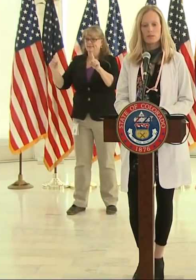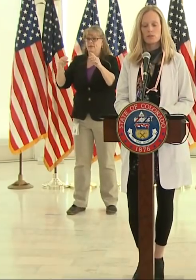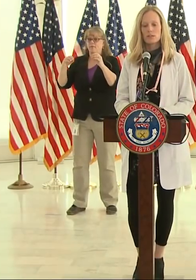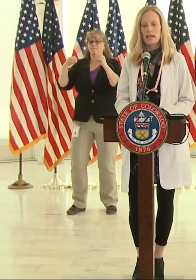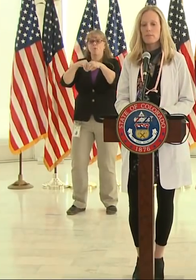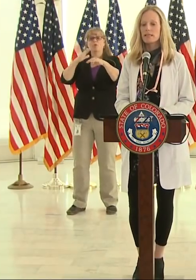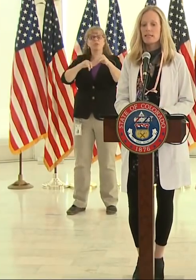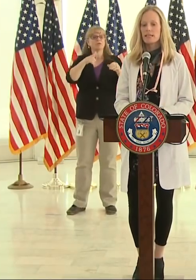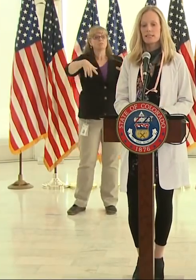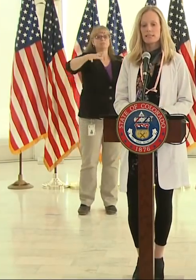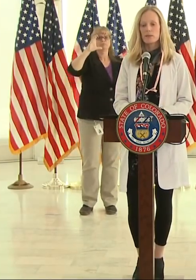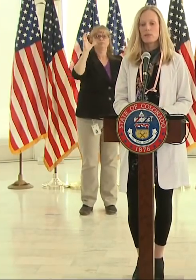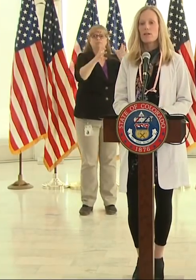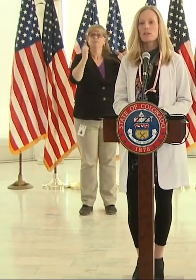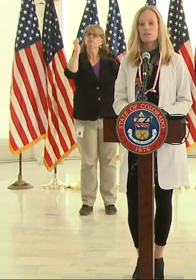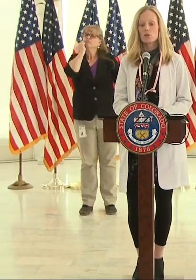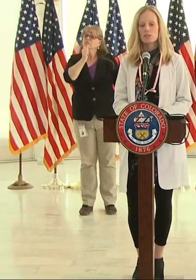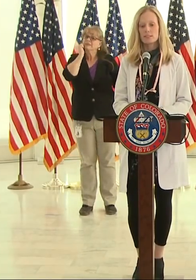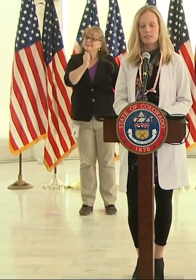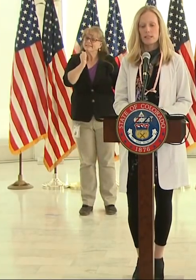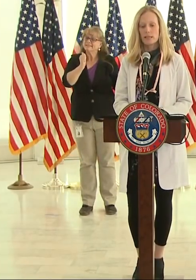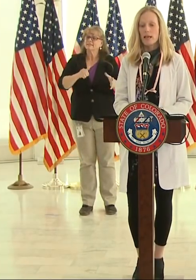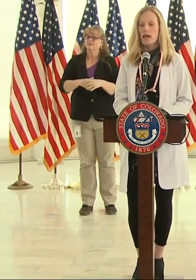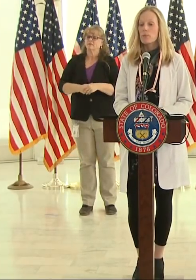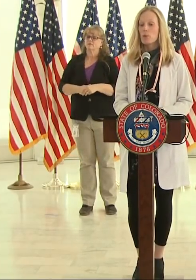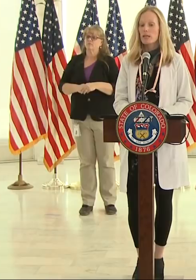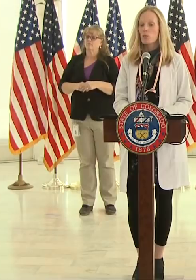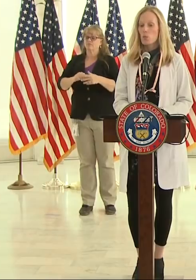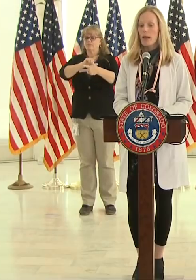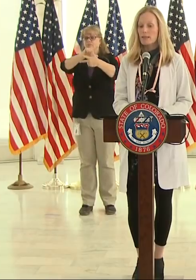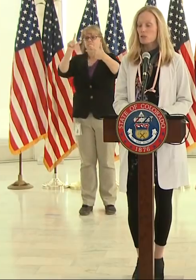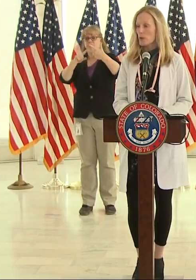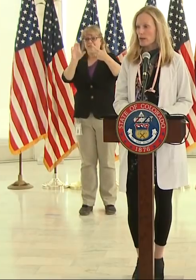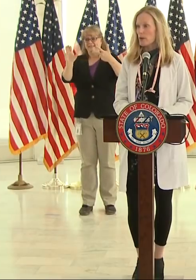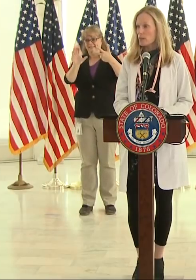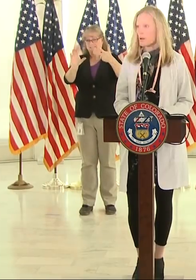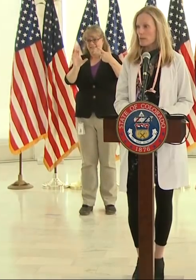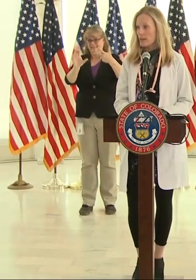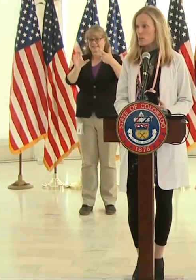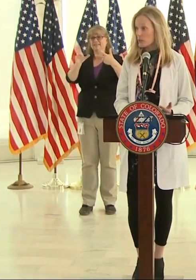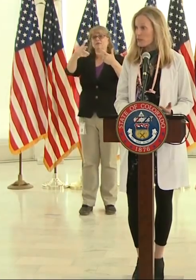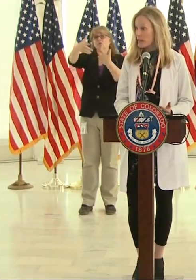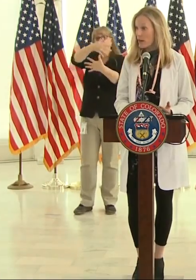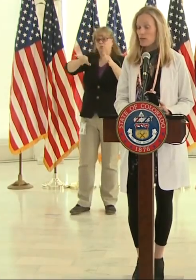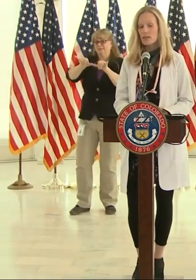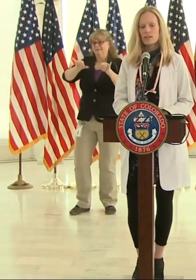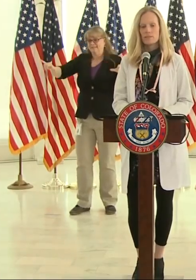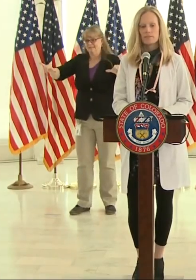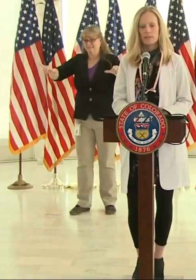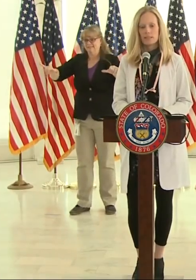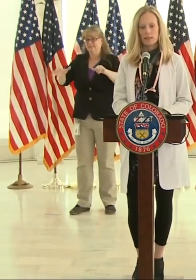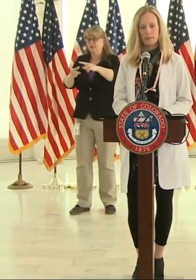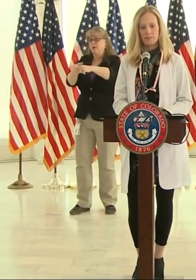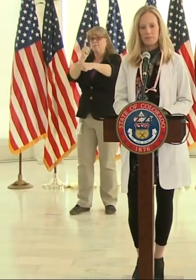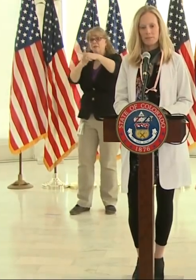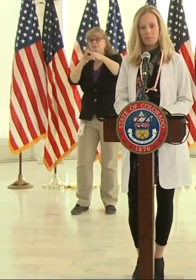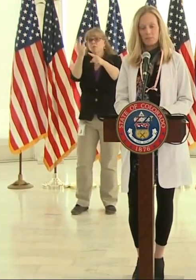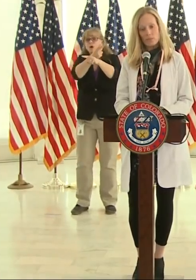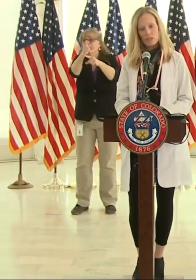C looks at maintaining a sustainable level of social distancing and promoting mask wearing by the public, as we're doing now. Next